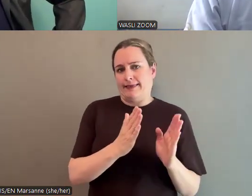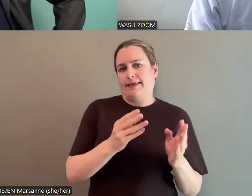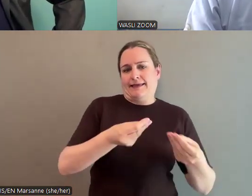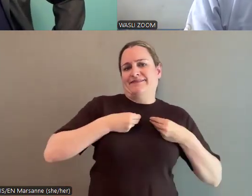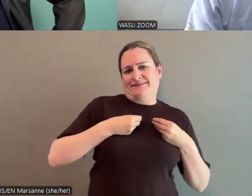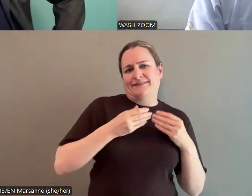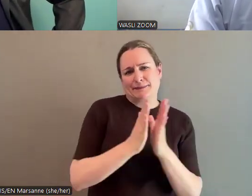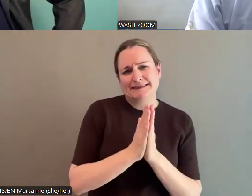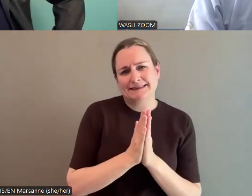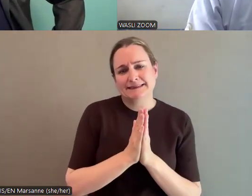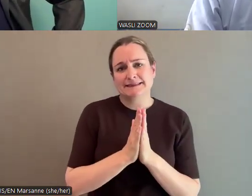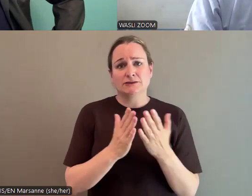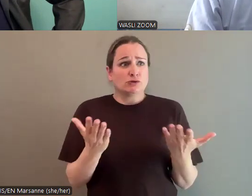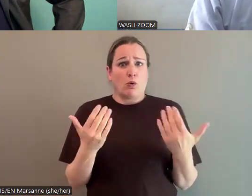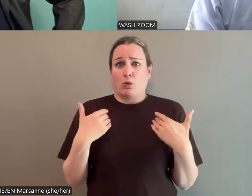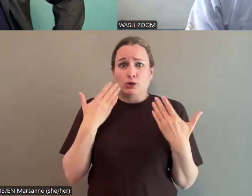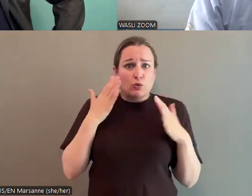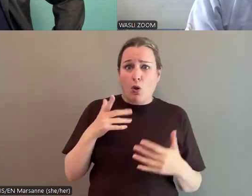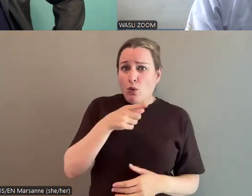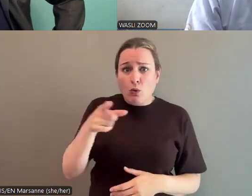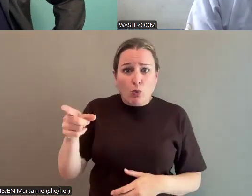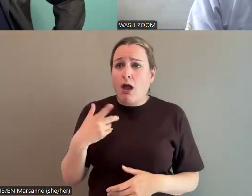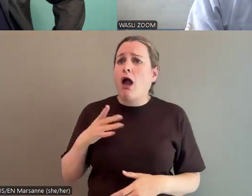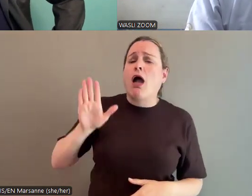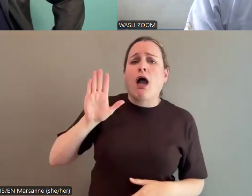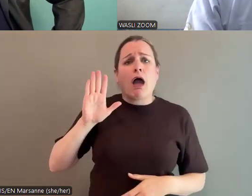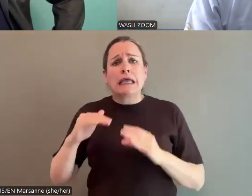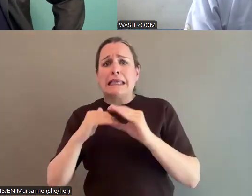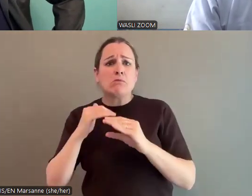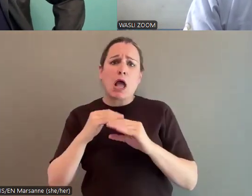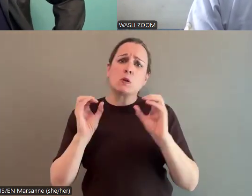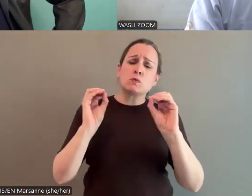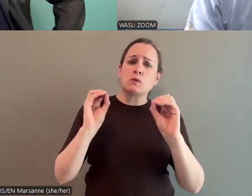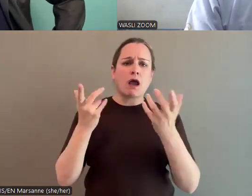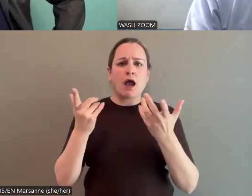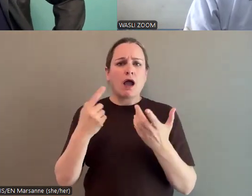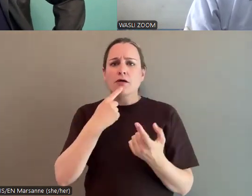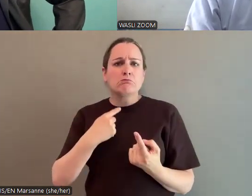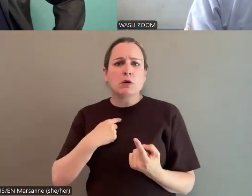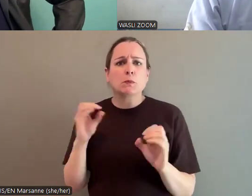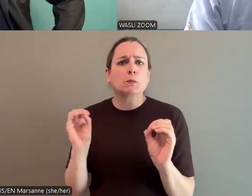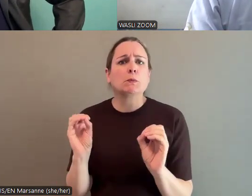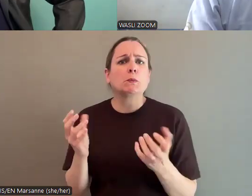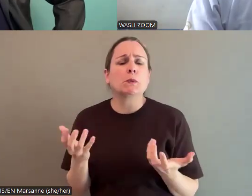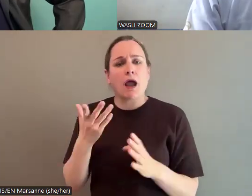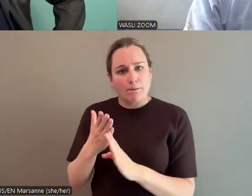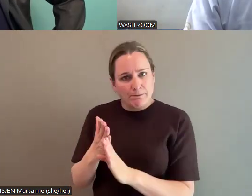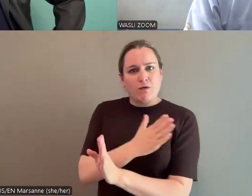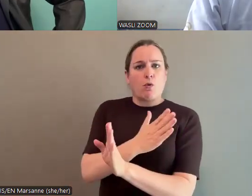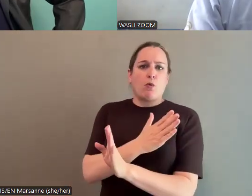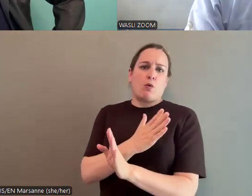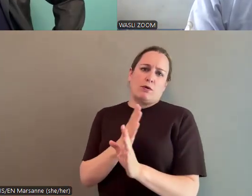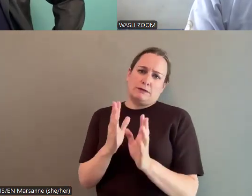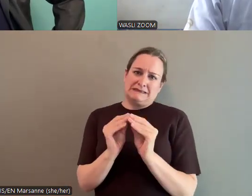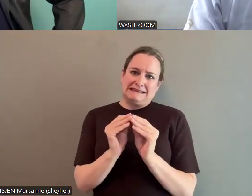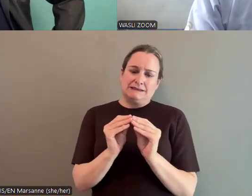We didn't know that you are not receiving emails until when we have this meeting. This should come earlier enough in the year,